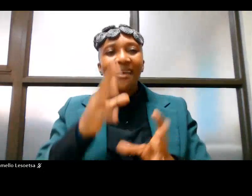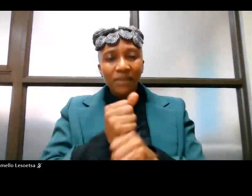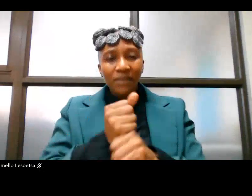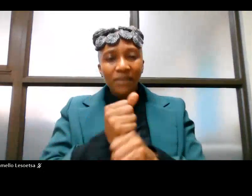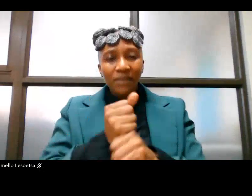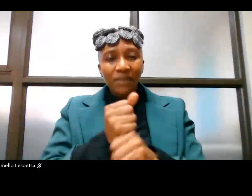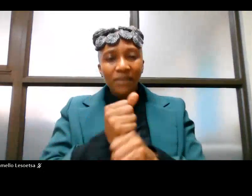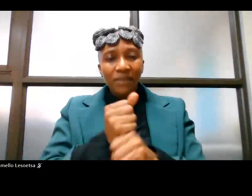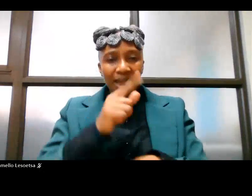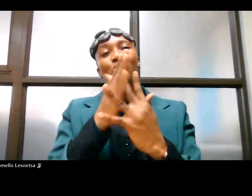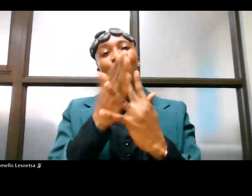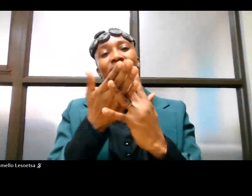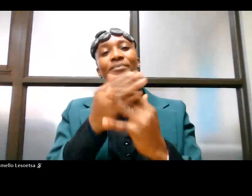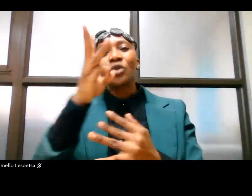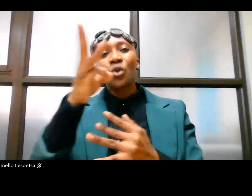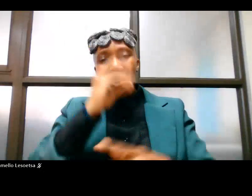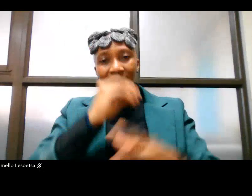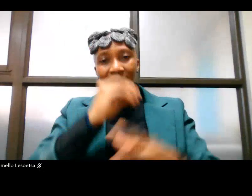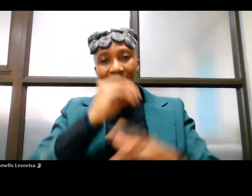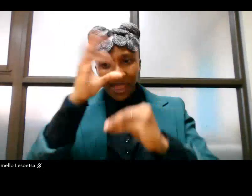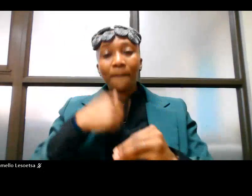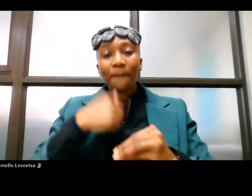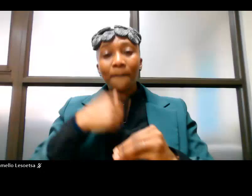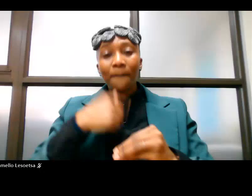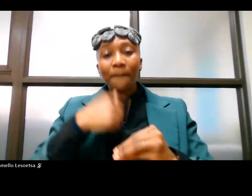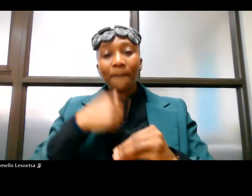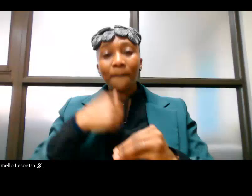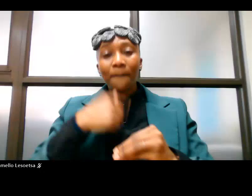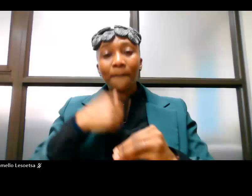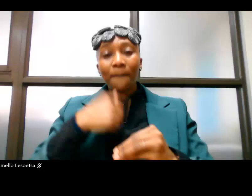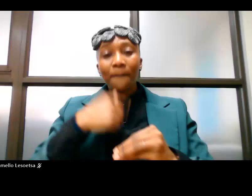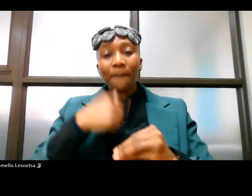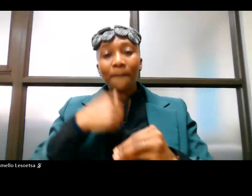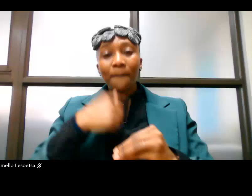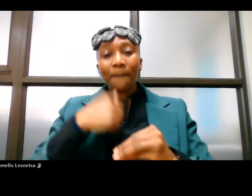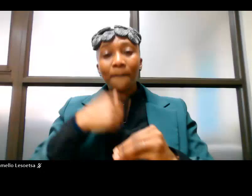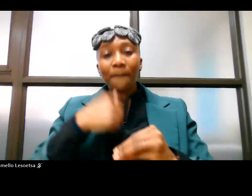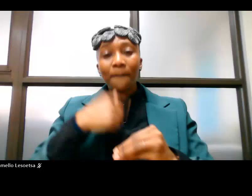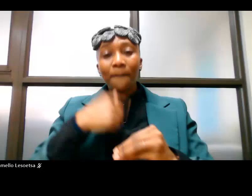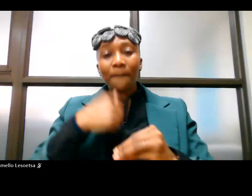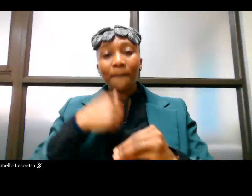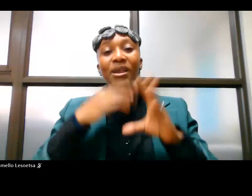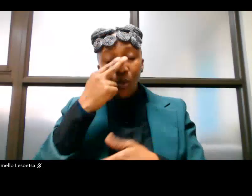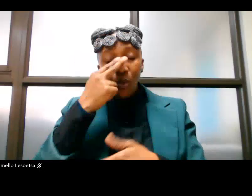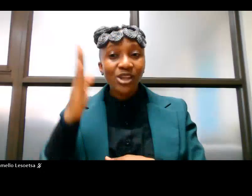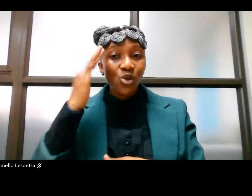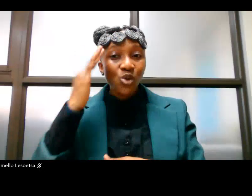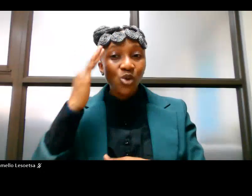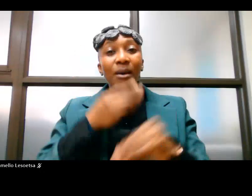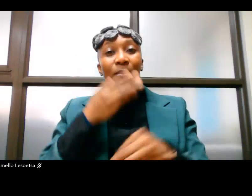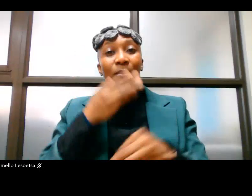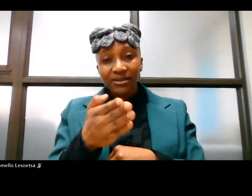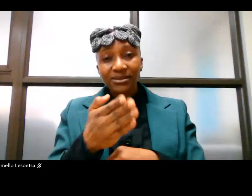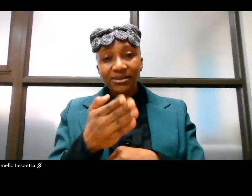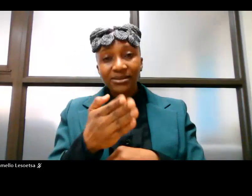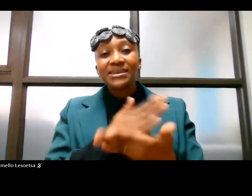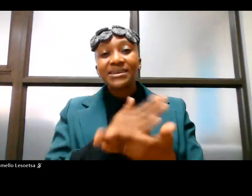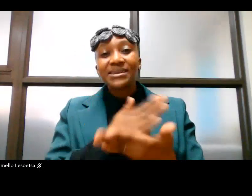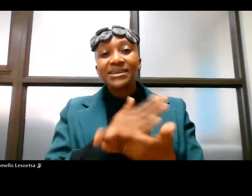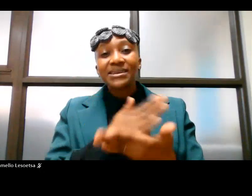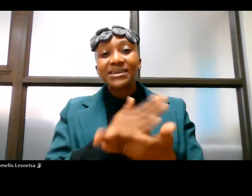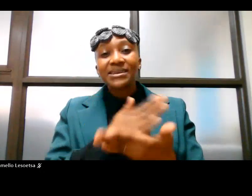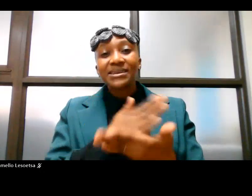learn. Okay, I didn't talk about this. I talked about it last year. I'm sure Natty knows about it. I'm sure if some of you don't do that, but there's something called